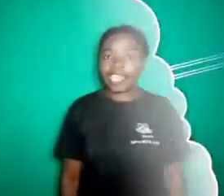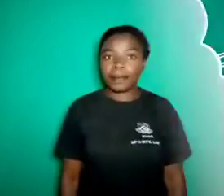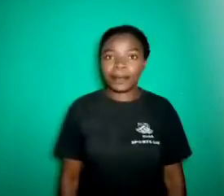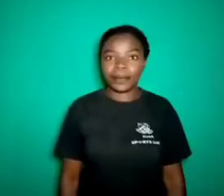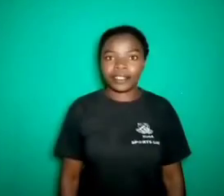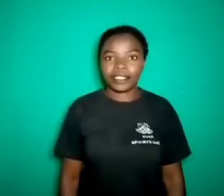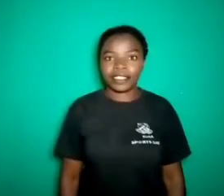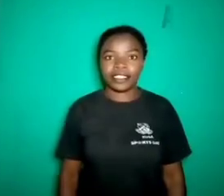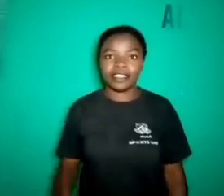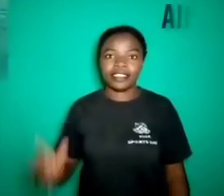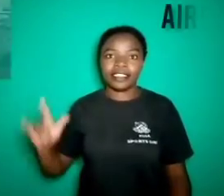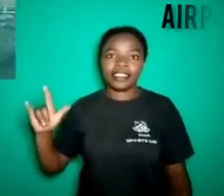Airport.